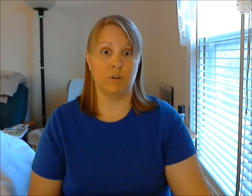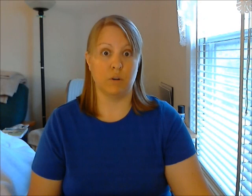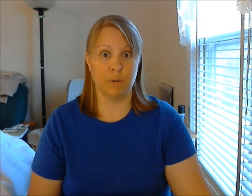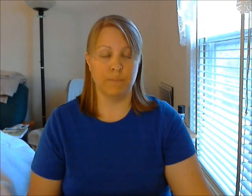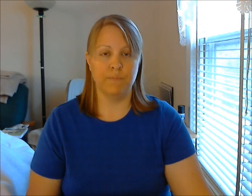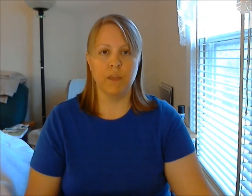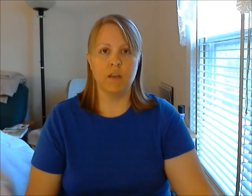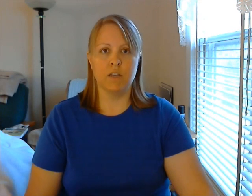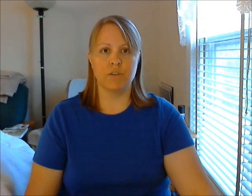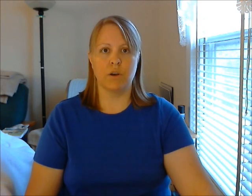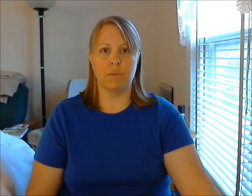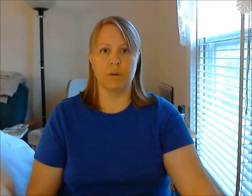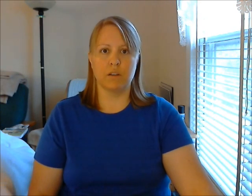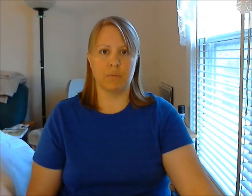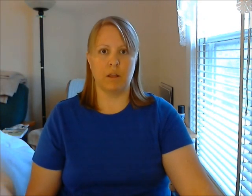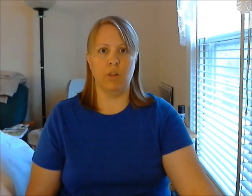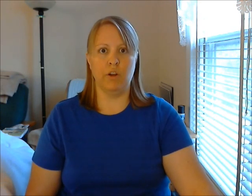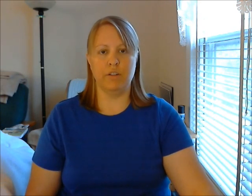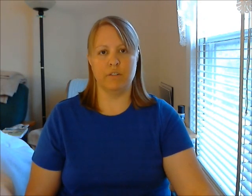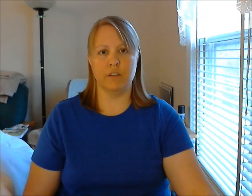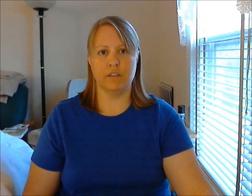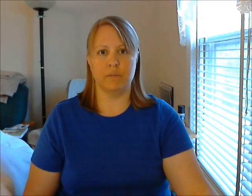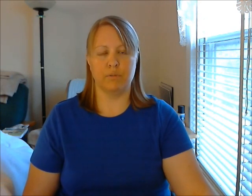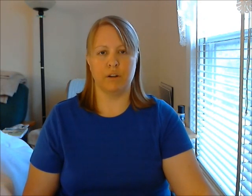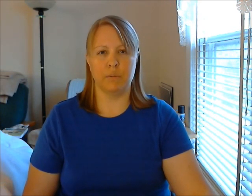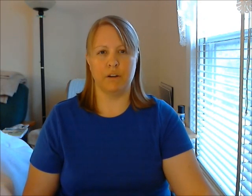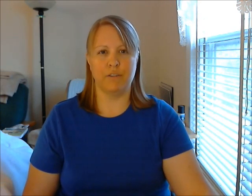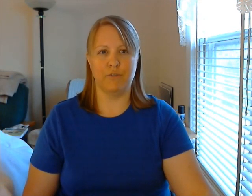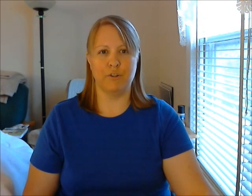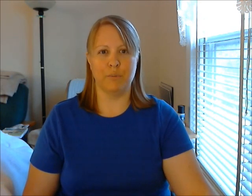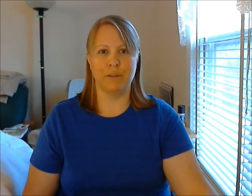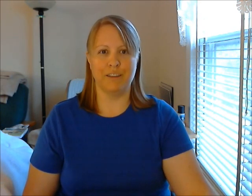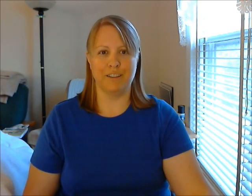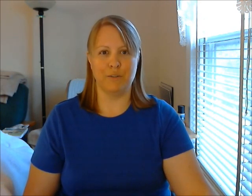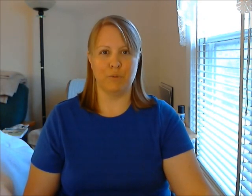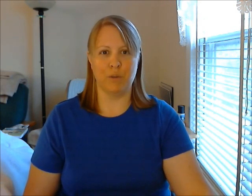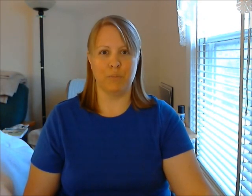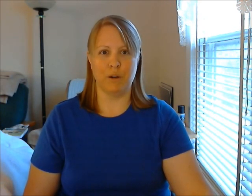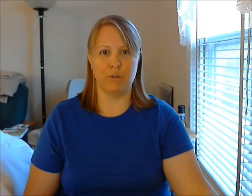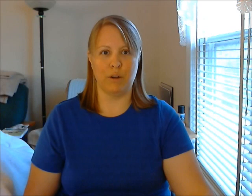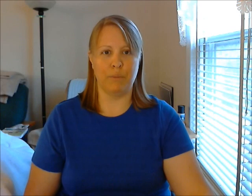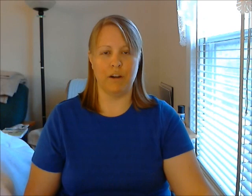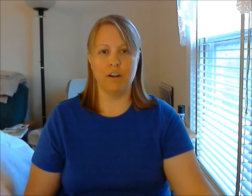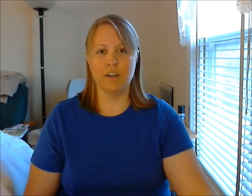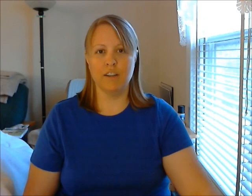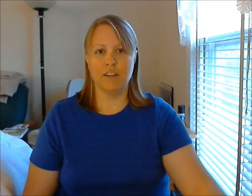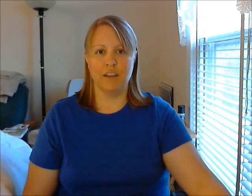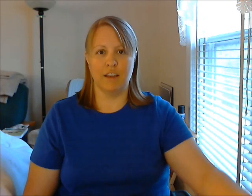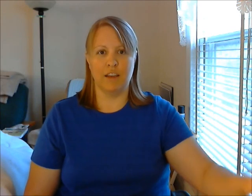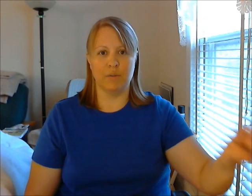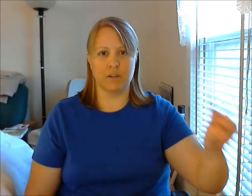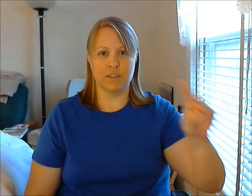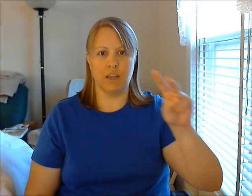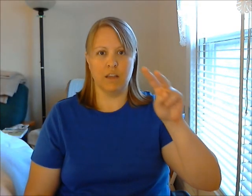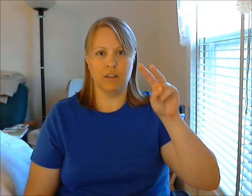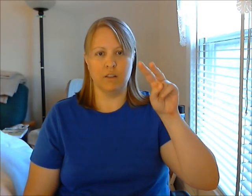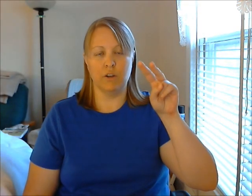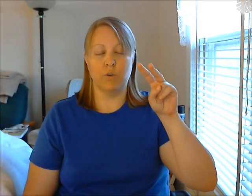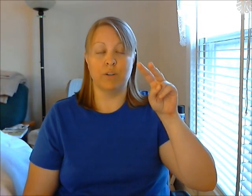verb. So I'm going to talk about look, since that's the primary verb in brown bear, and we're going to say look or